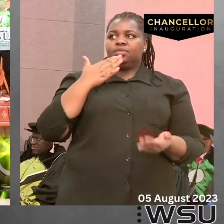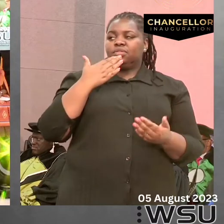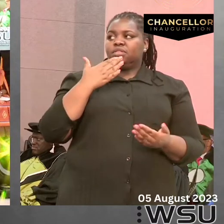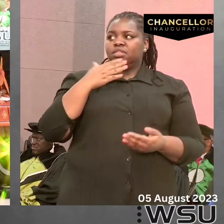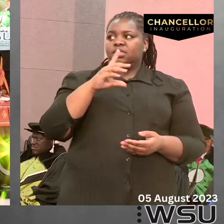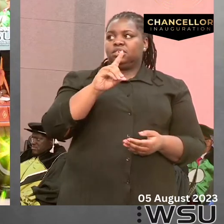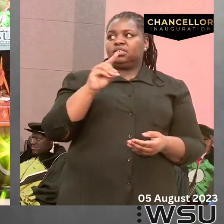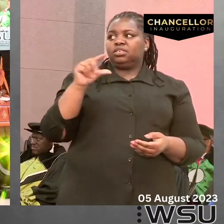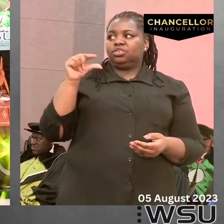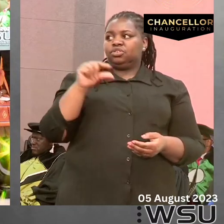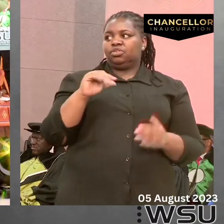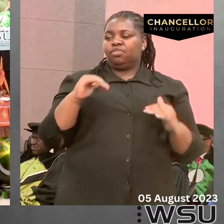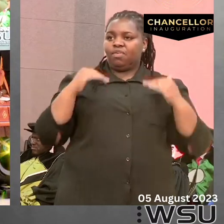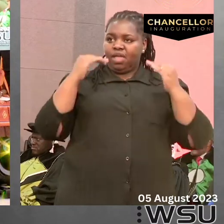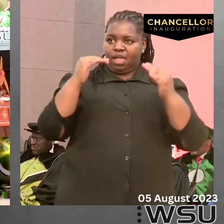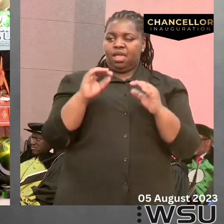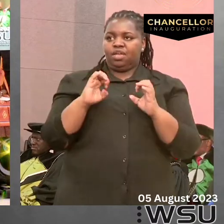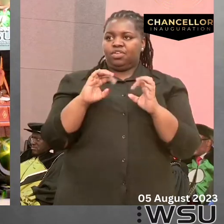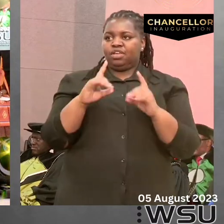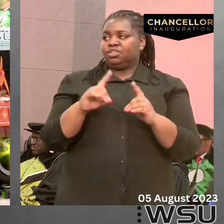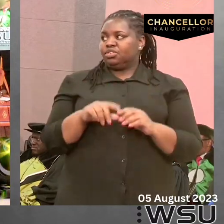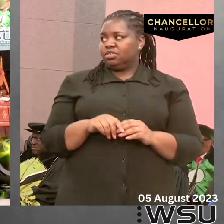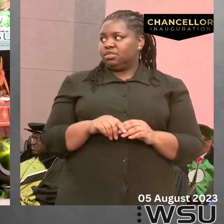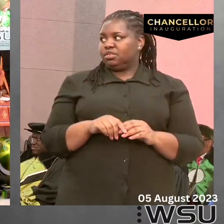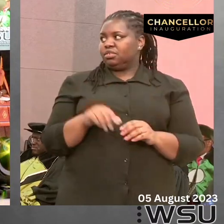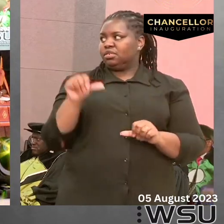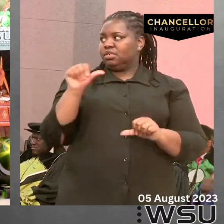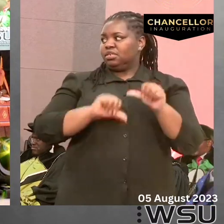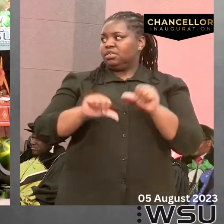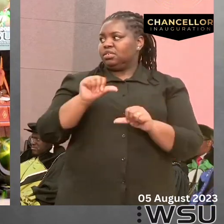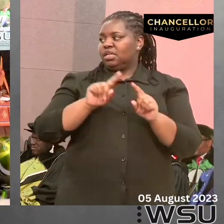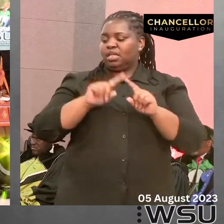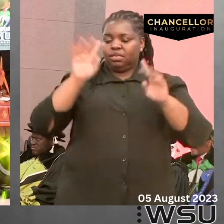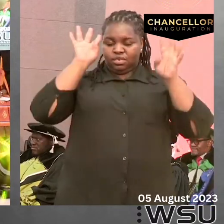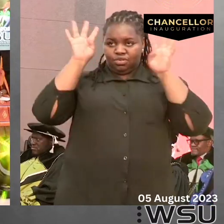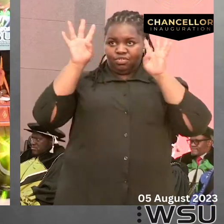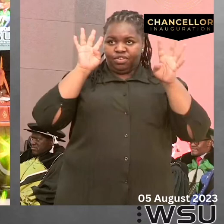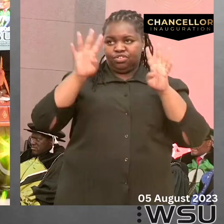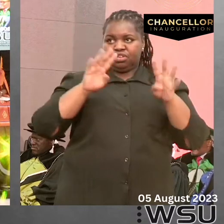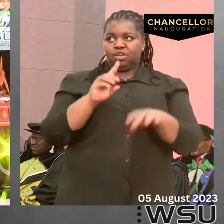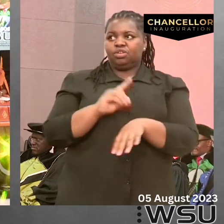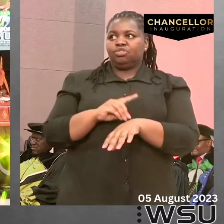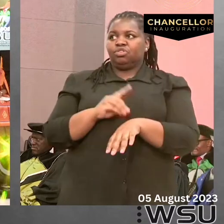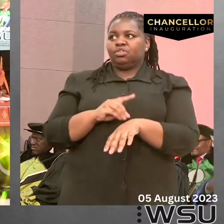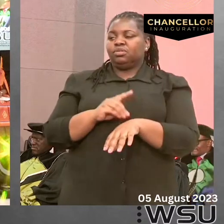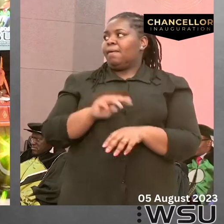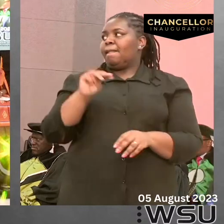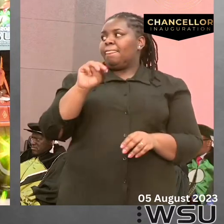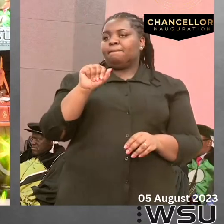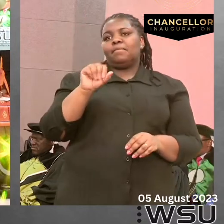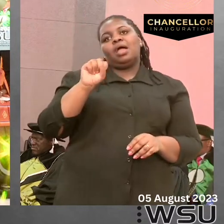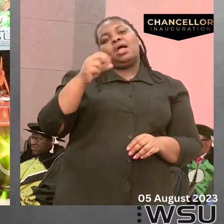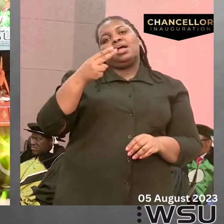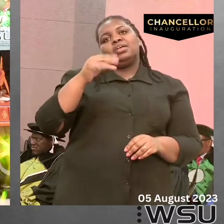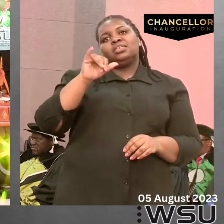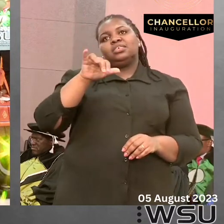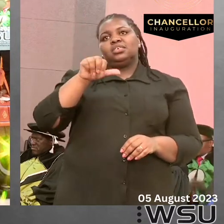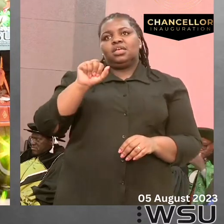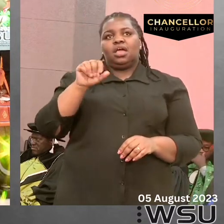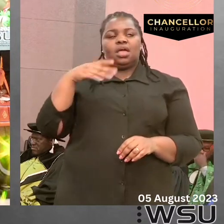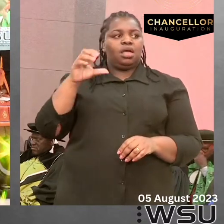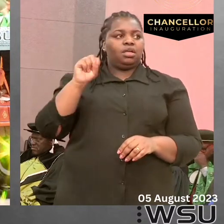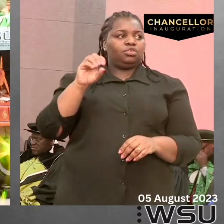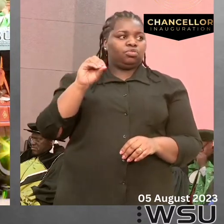the DDG of Higher Education, Science and Innovation, Dr. Mashia Sotikwa, who has just